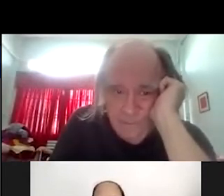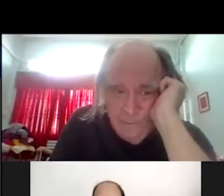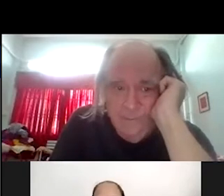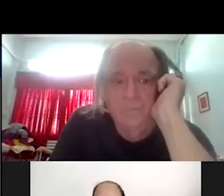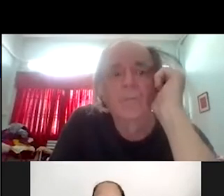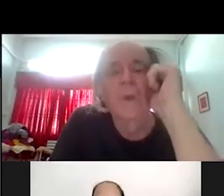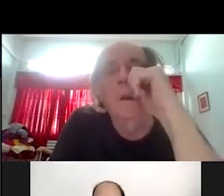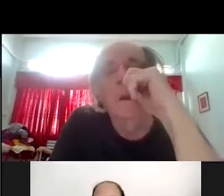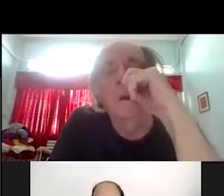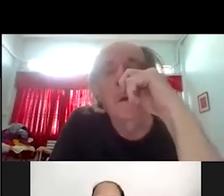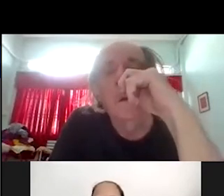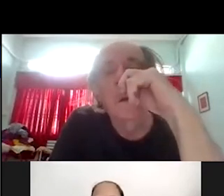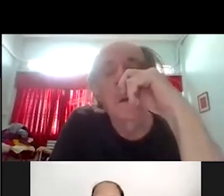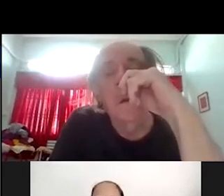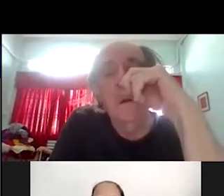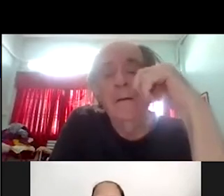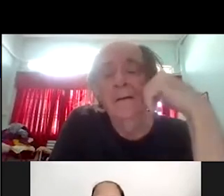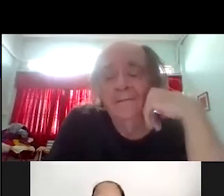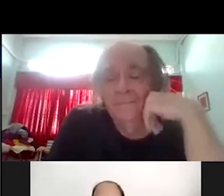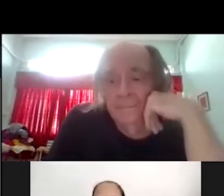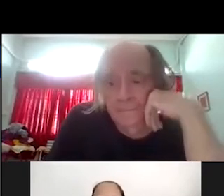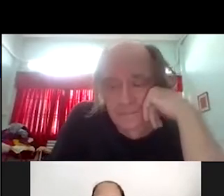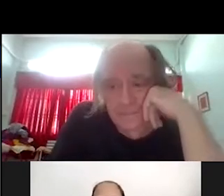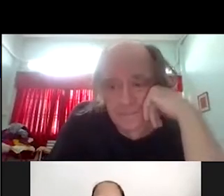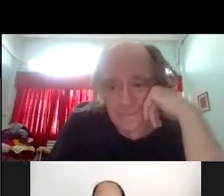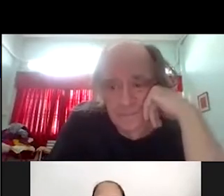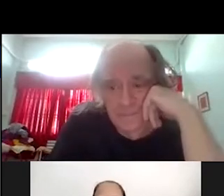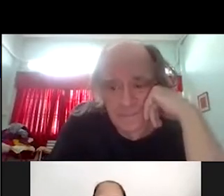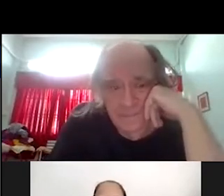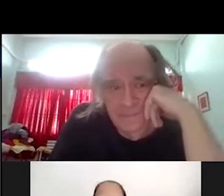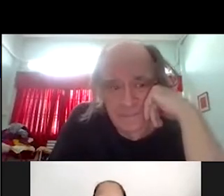in this particular question, it's talking about the main clause.